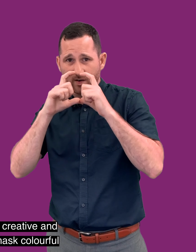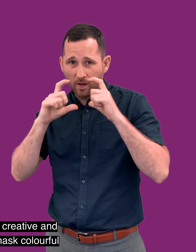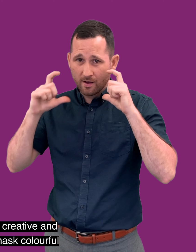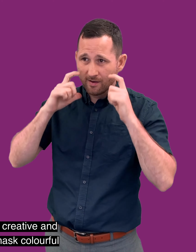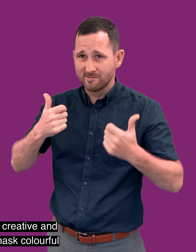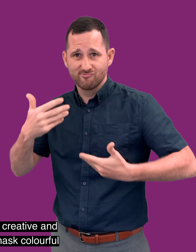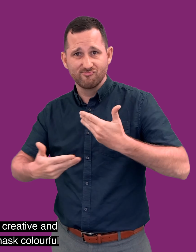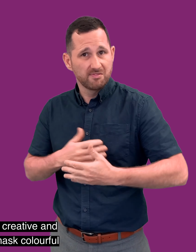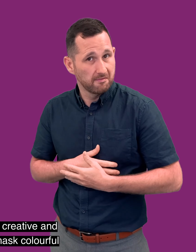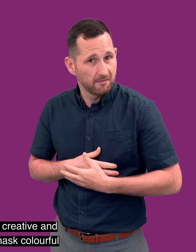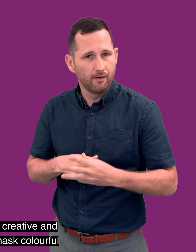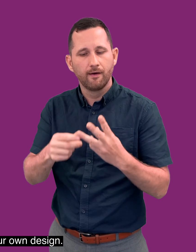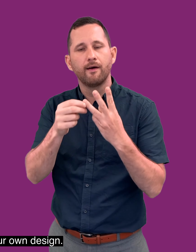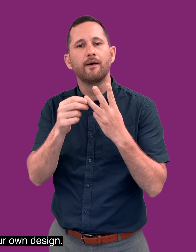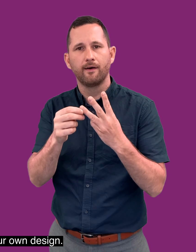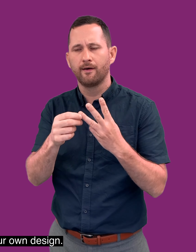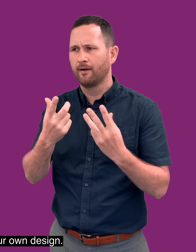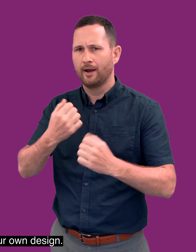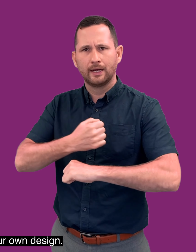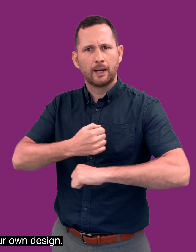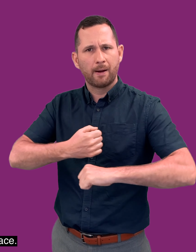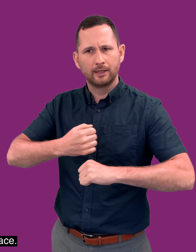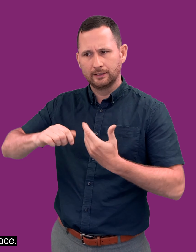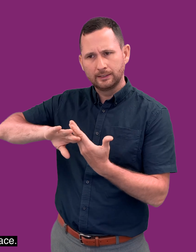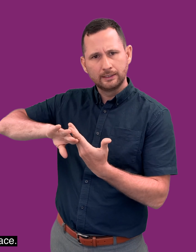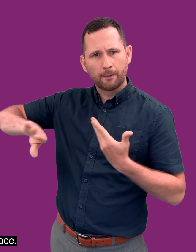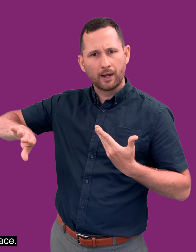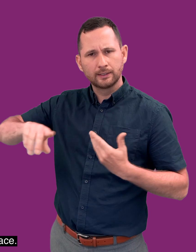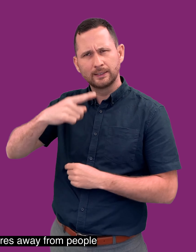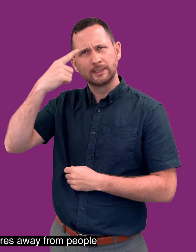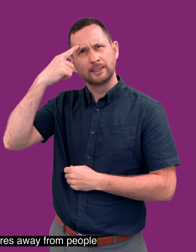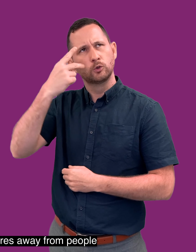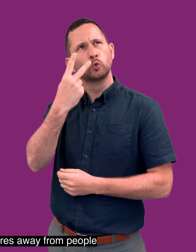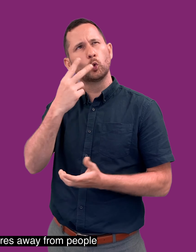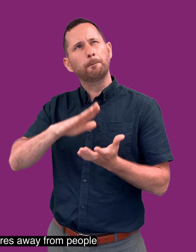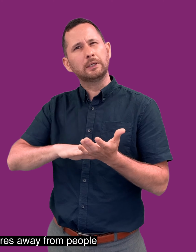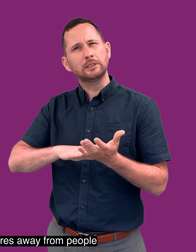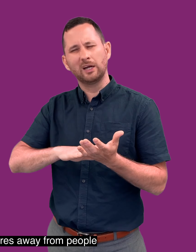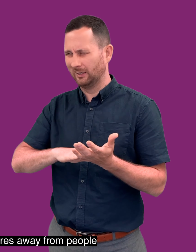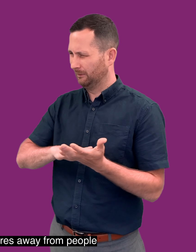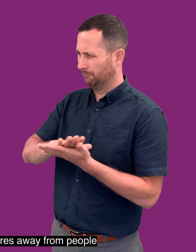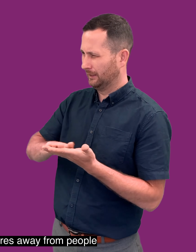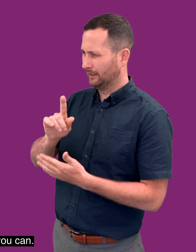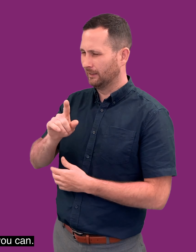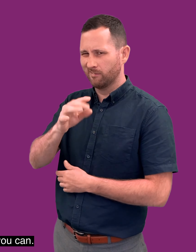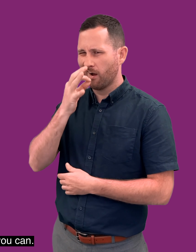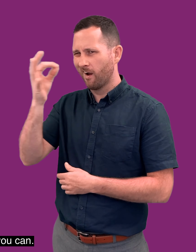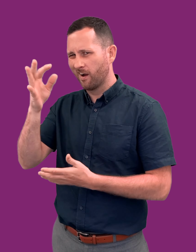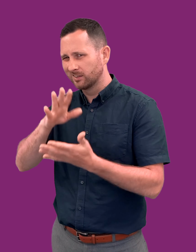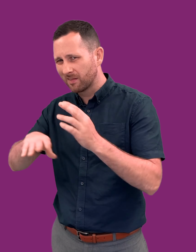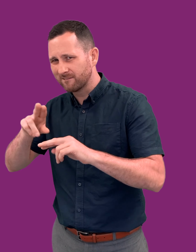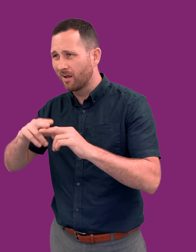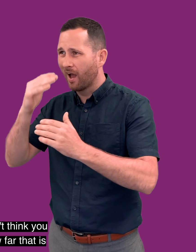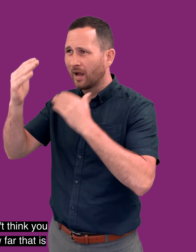your mask colourful by adding your own design? Space. Stay at least 2 metres away from people when you can. If